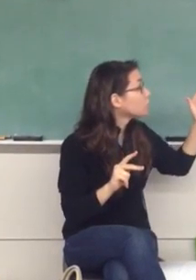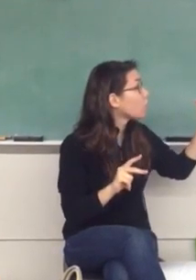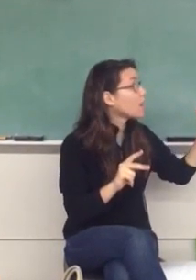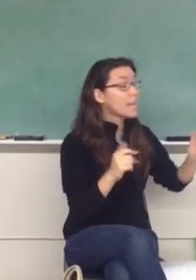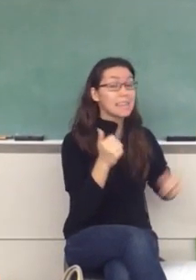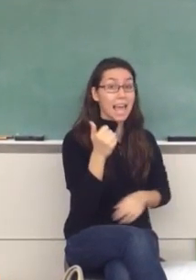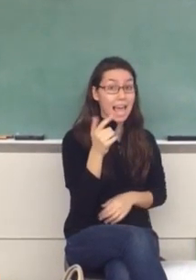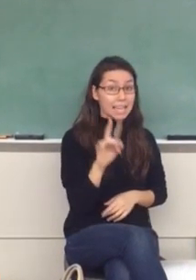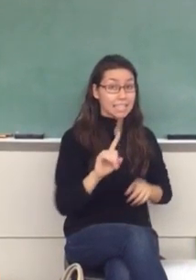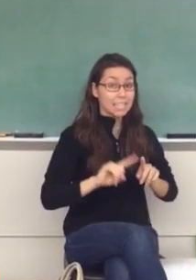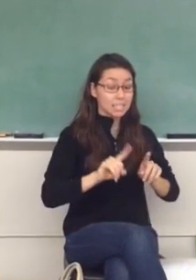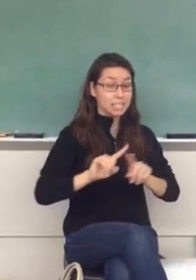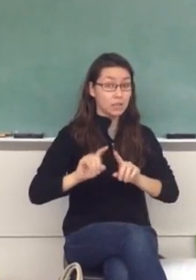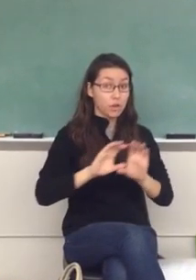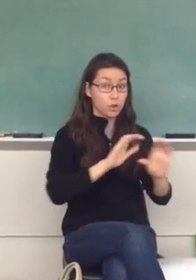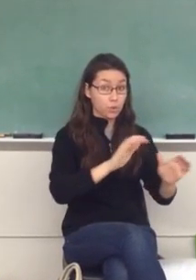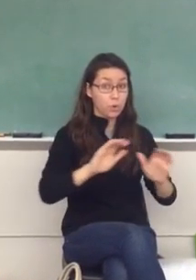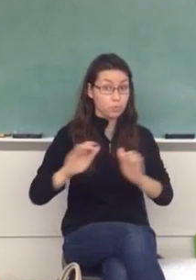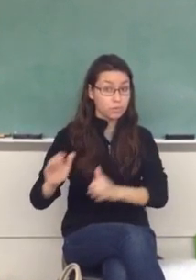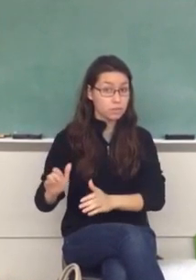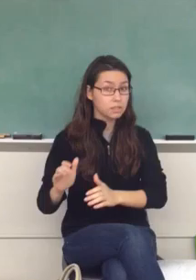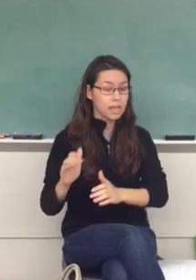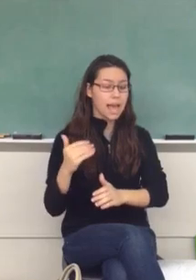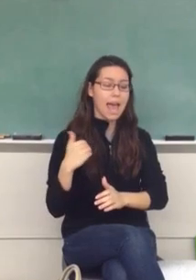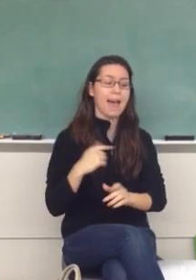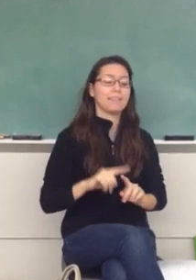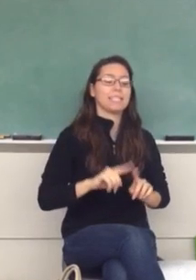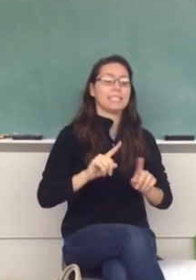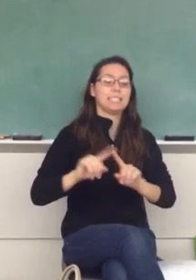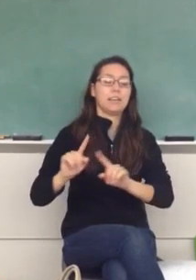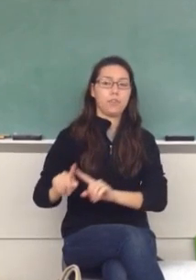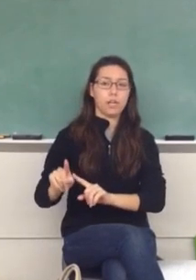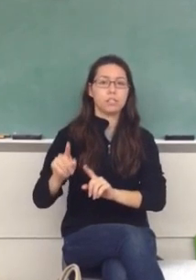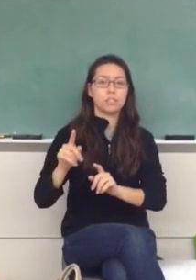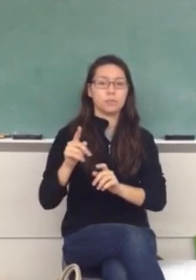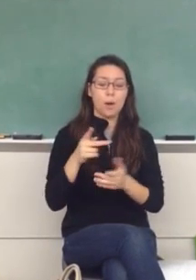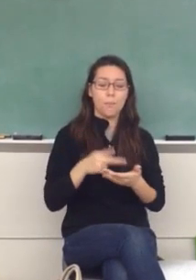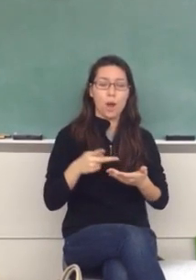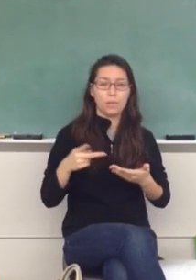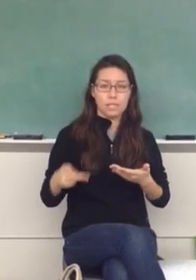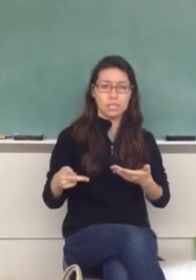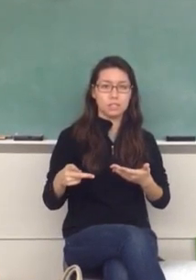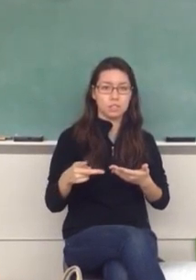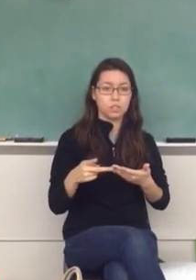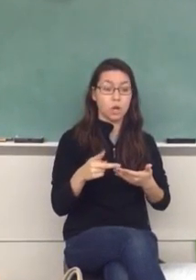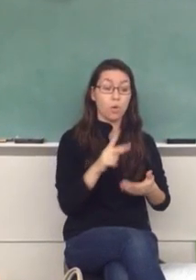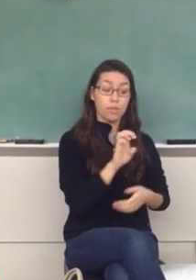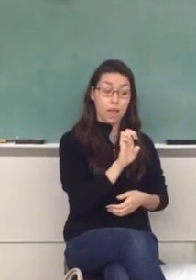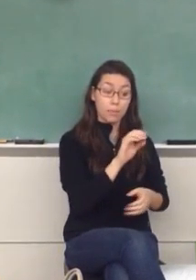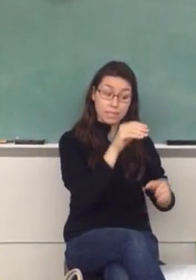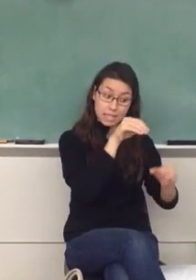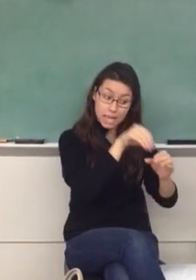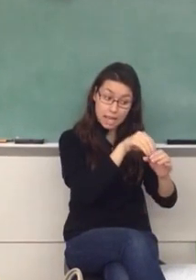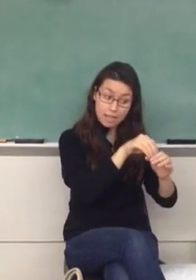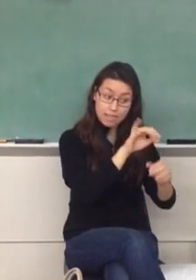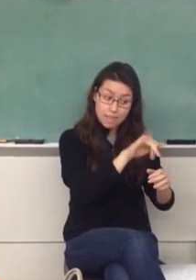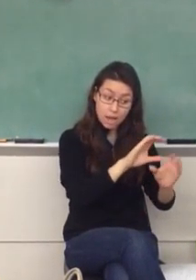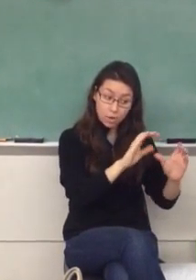your family and what you would have in common. The elements in each group also have things in common.